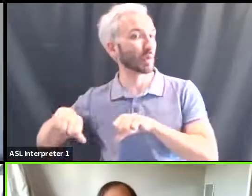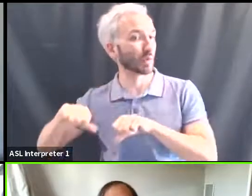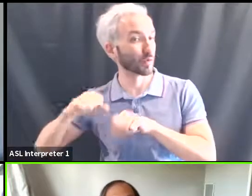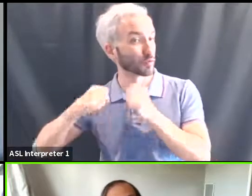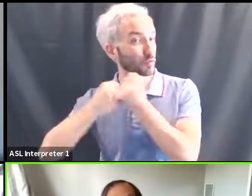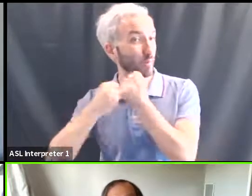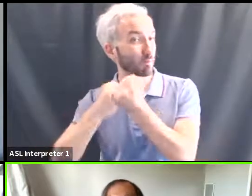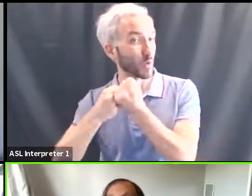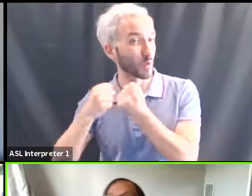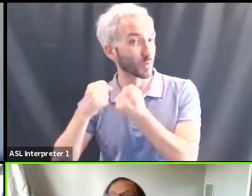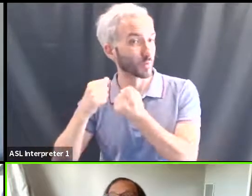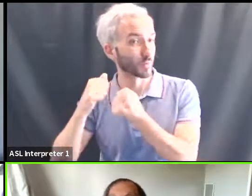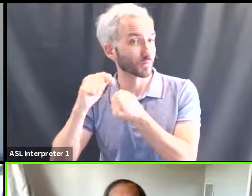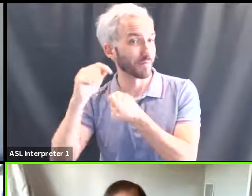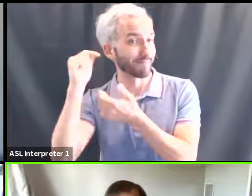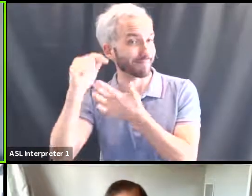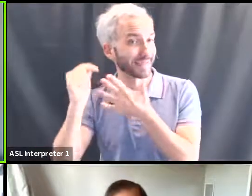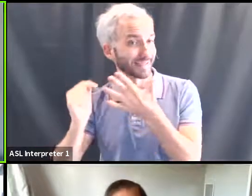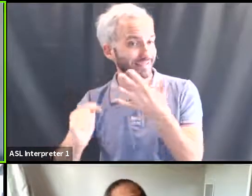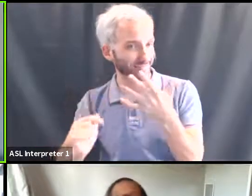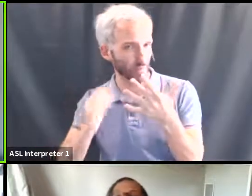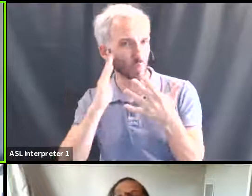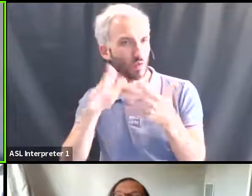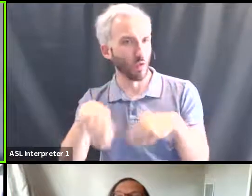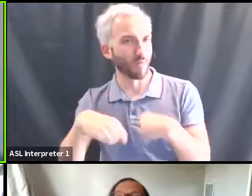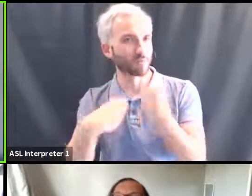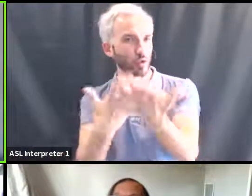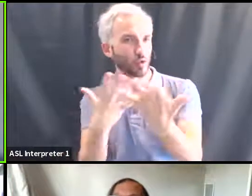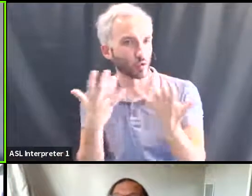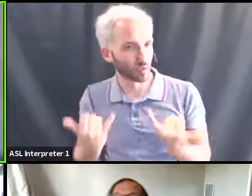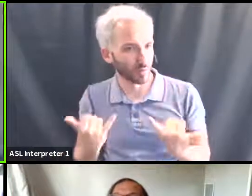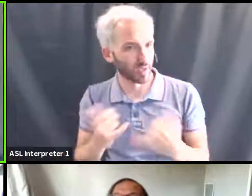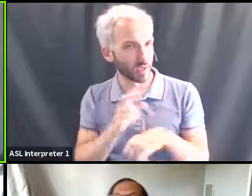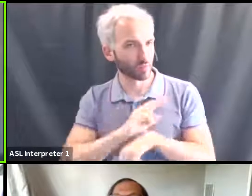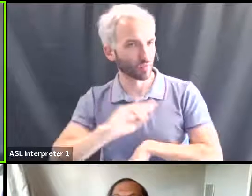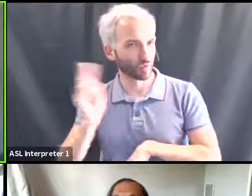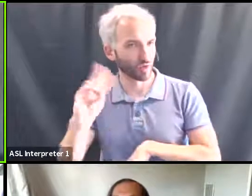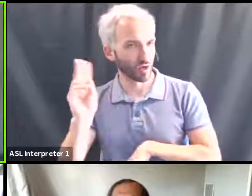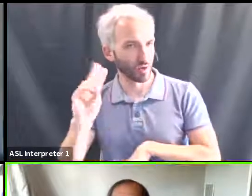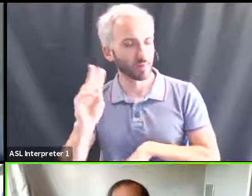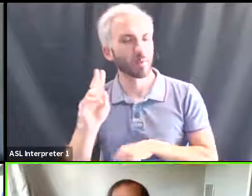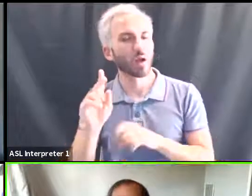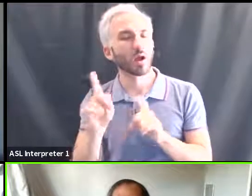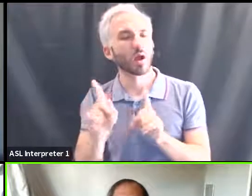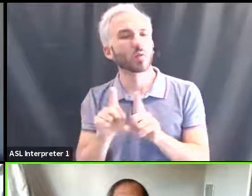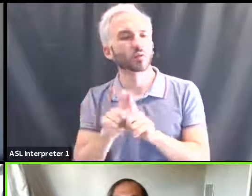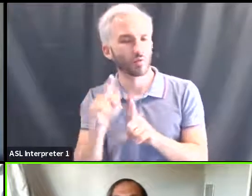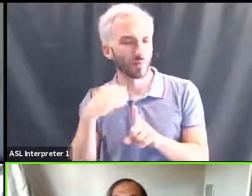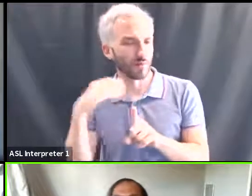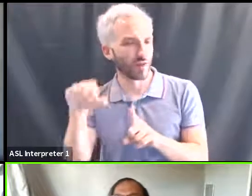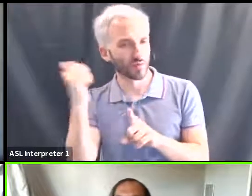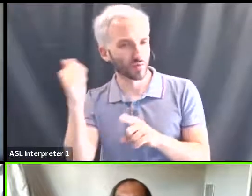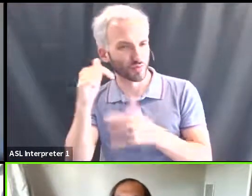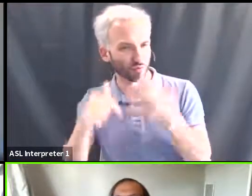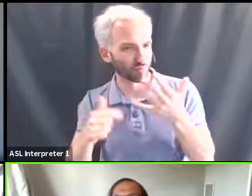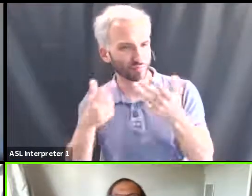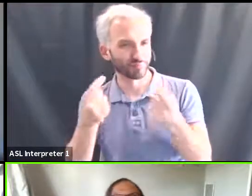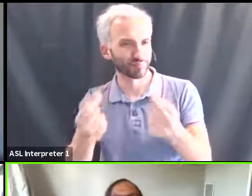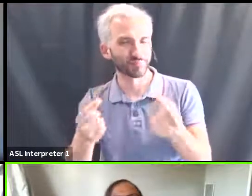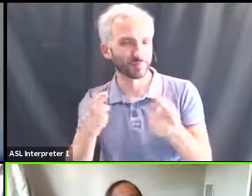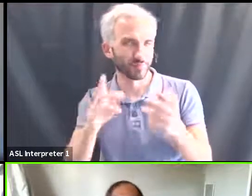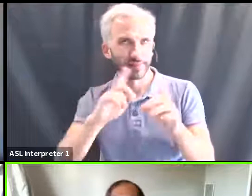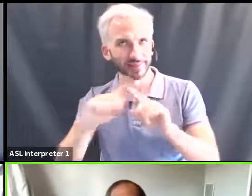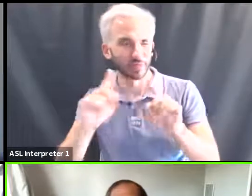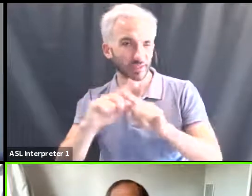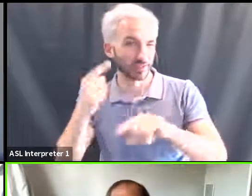support things that are being offered at 2 today. Yes. And then also there are other things. They're different the different days,